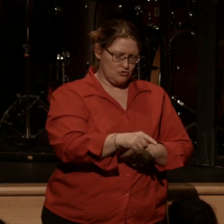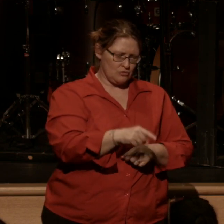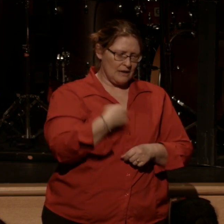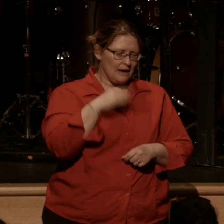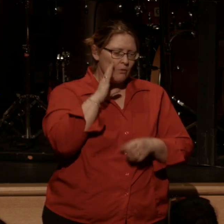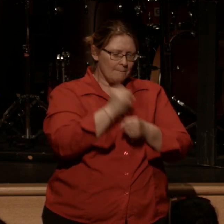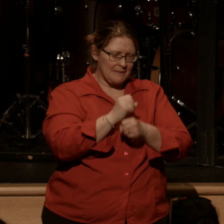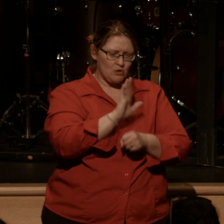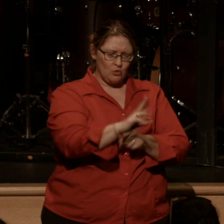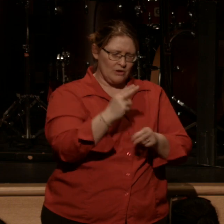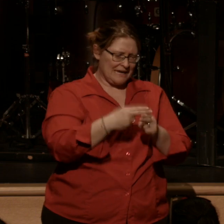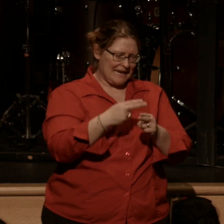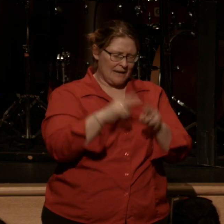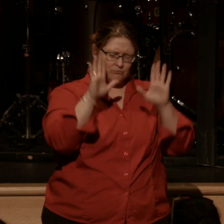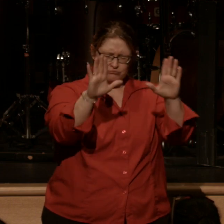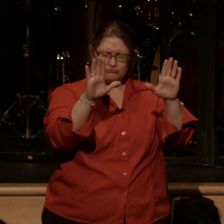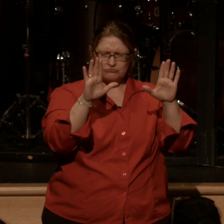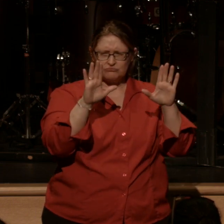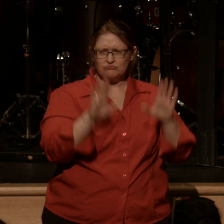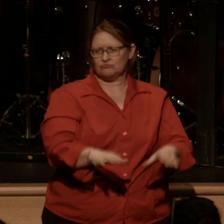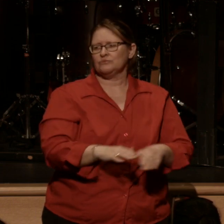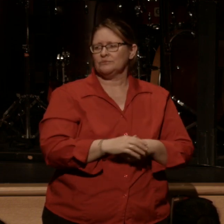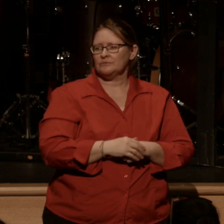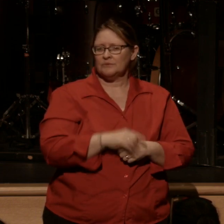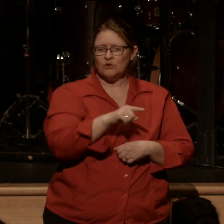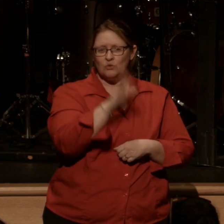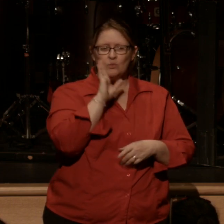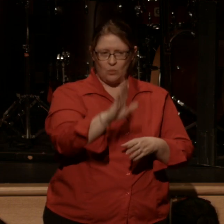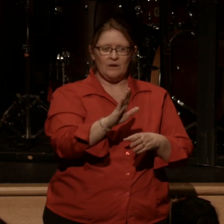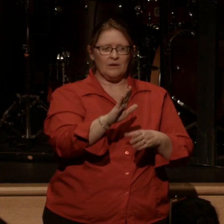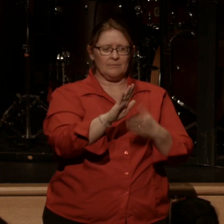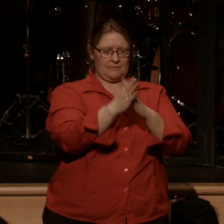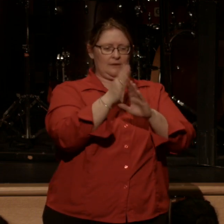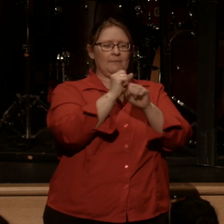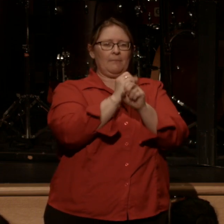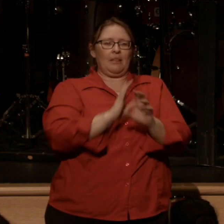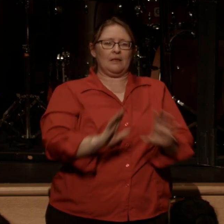and I will make your name great, so that you will be a blessing.